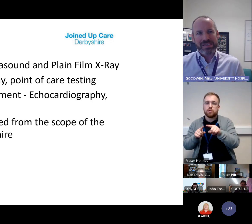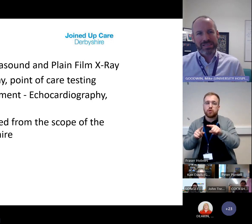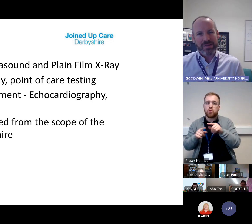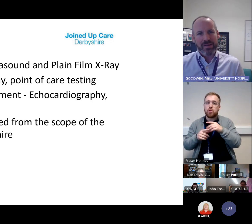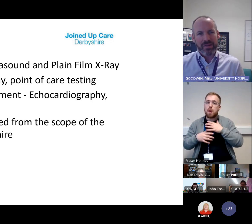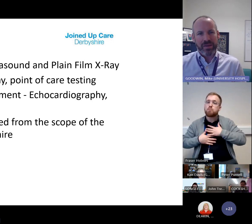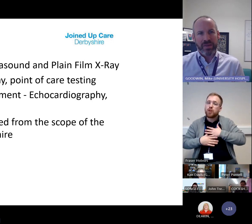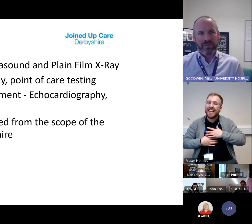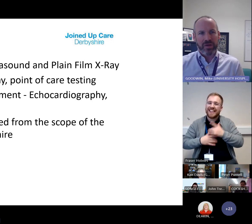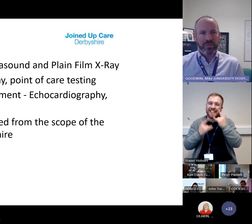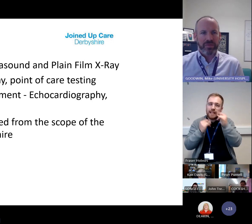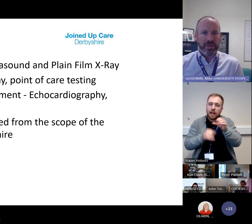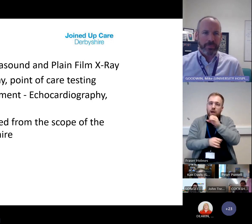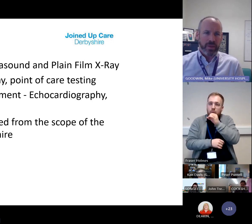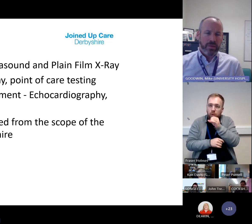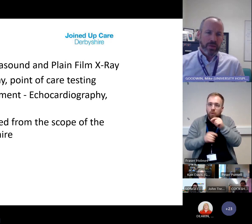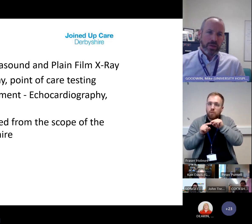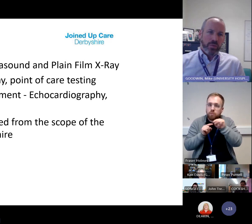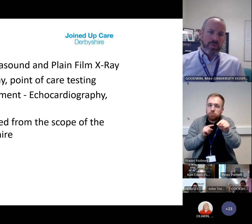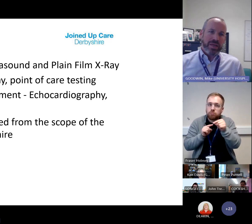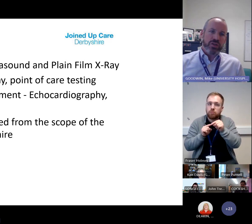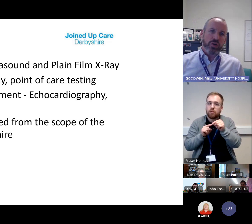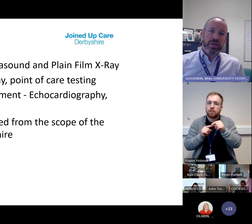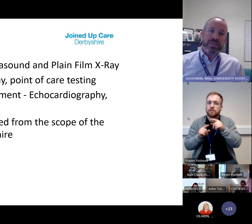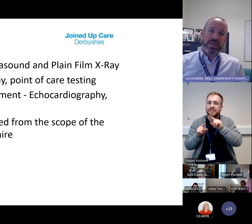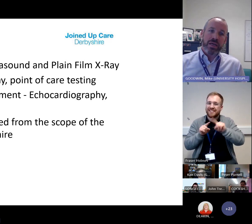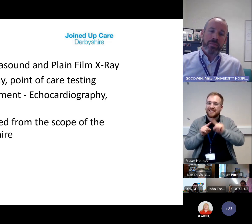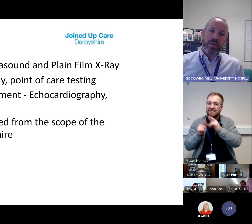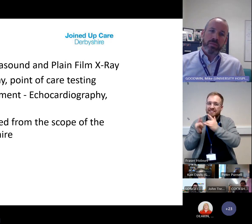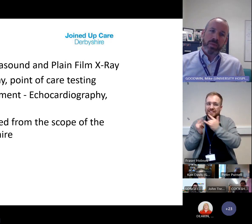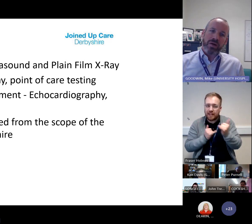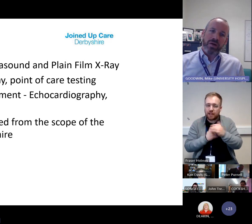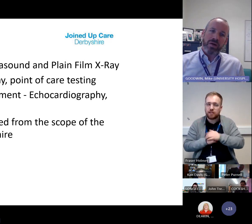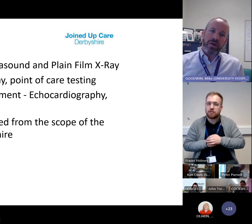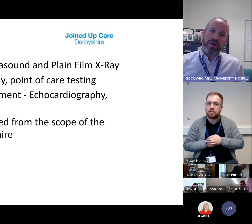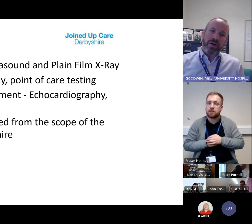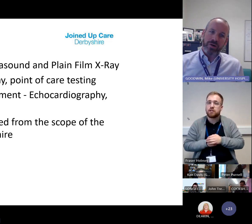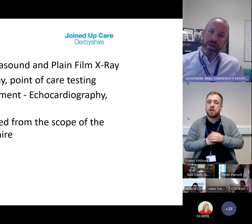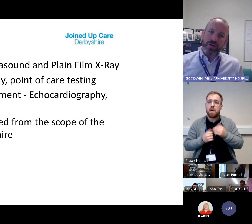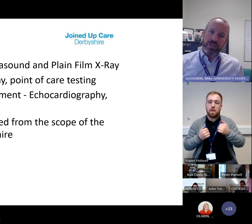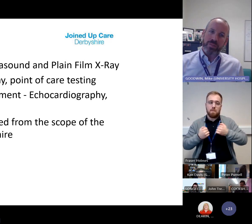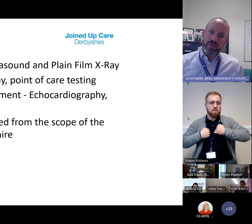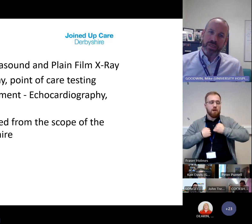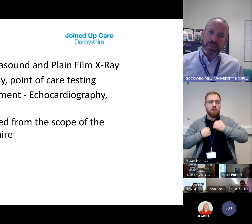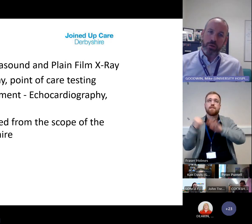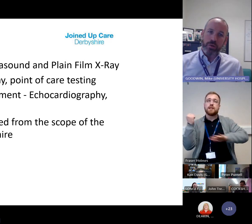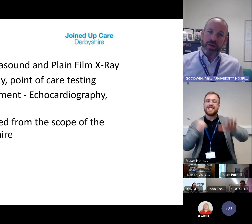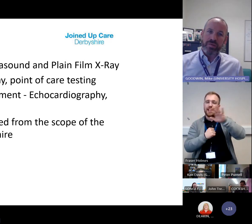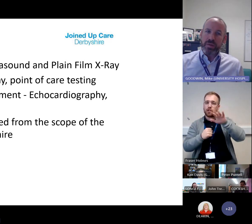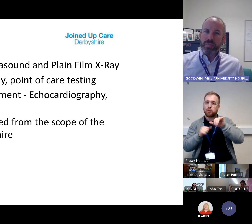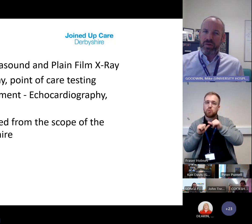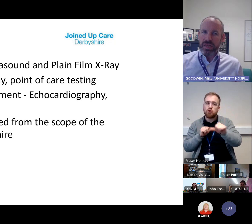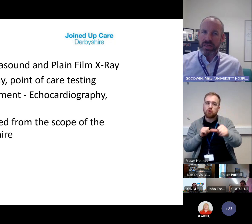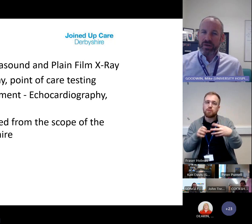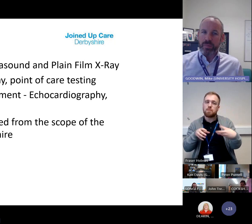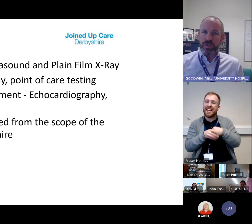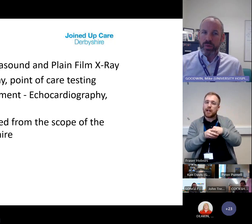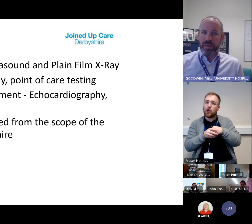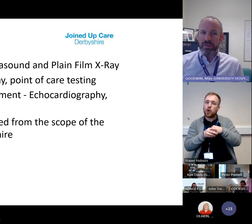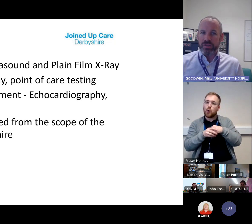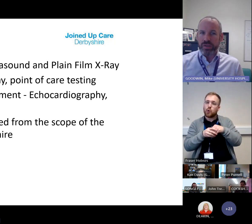respiratory tests, and that type of thing. We made the choice, part of the national programme, endoscopy was included, but